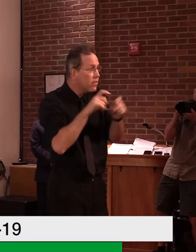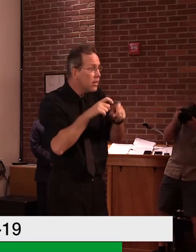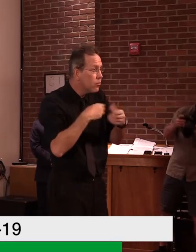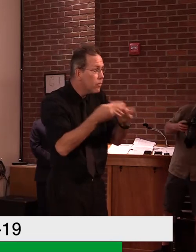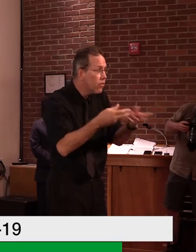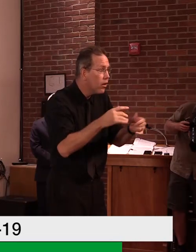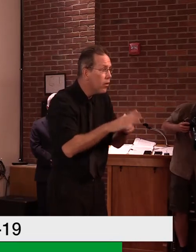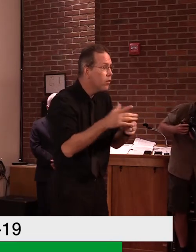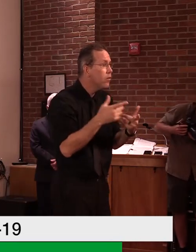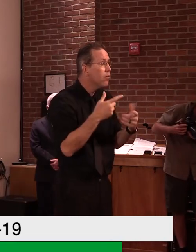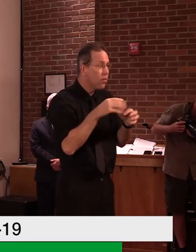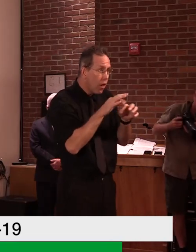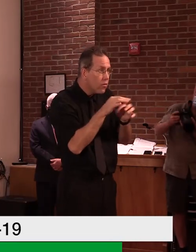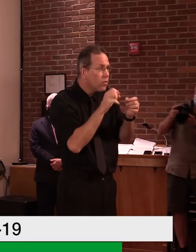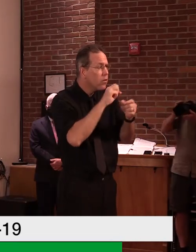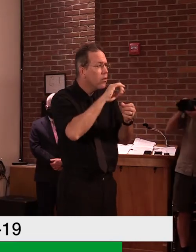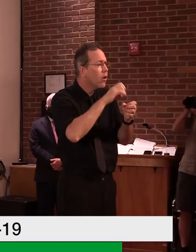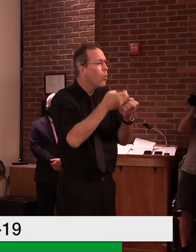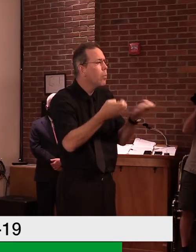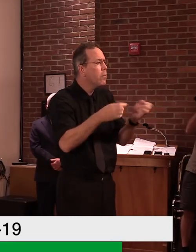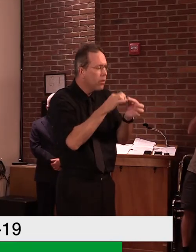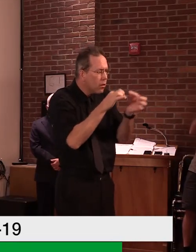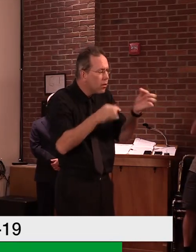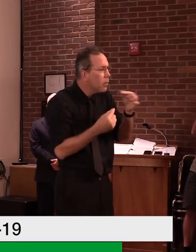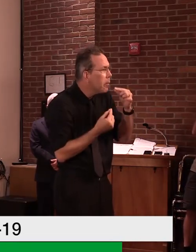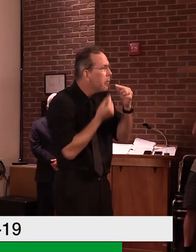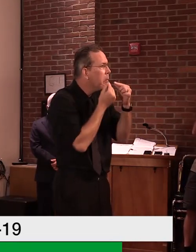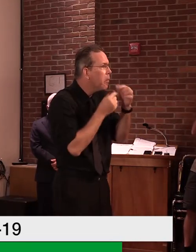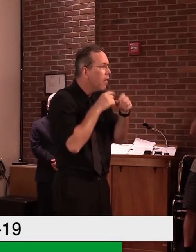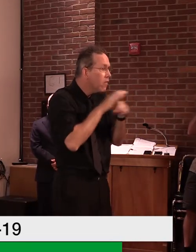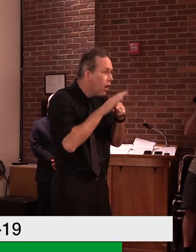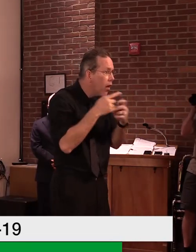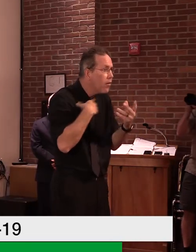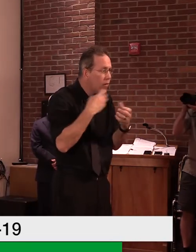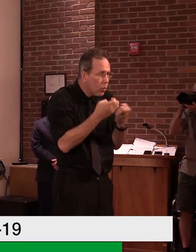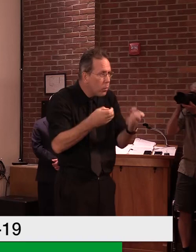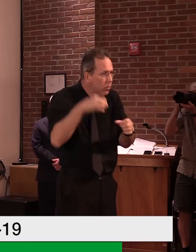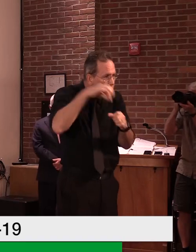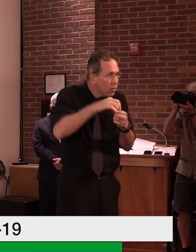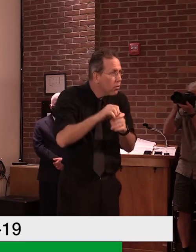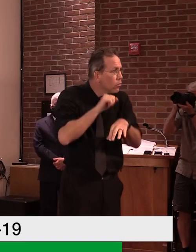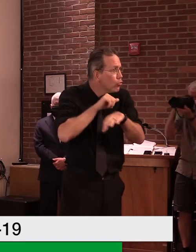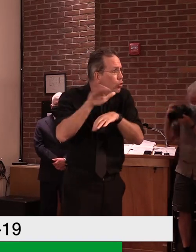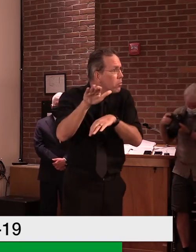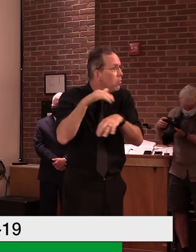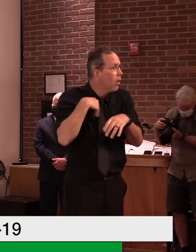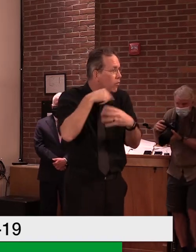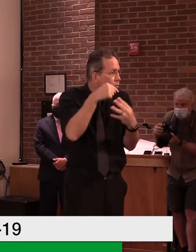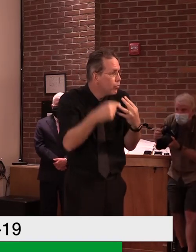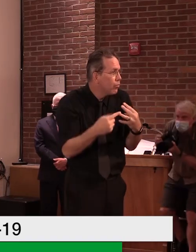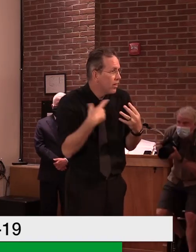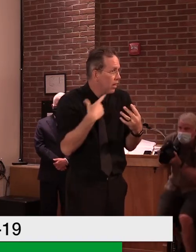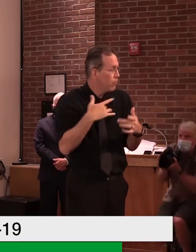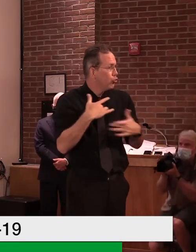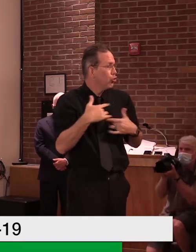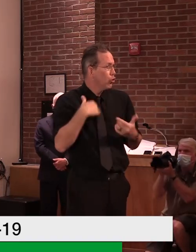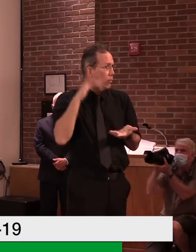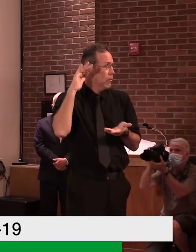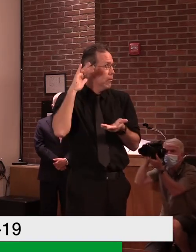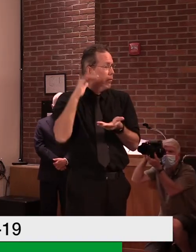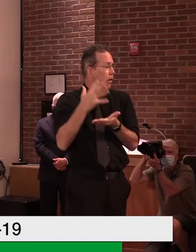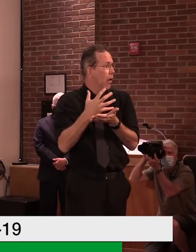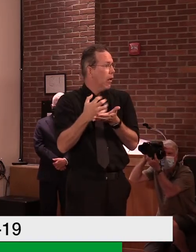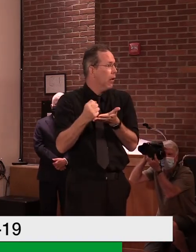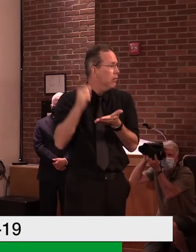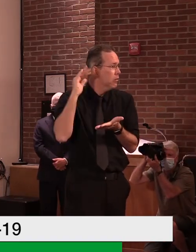getting a result. So we are paying extra special attention to that literally every day of the week right